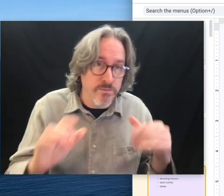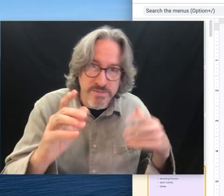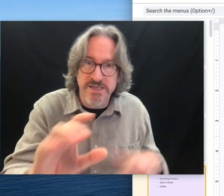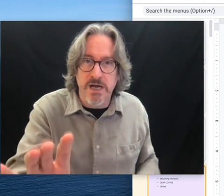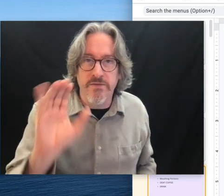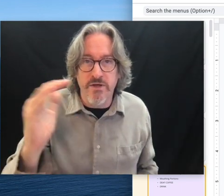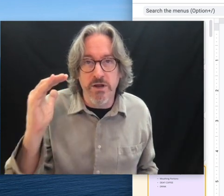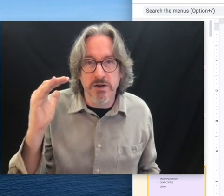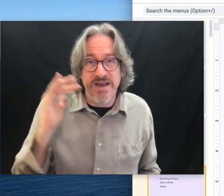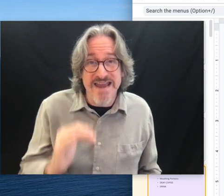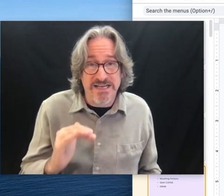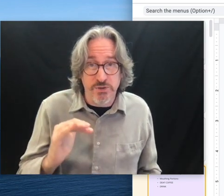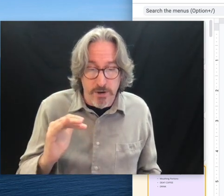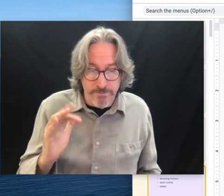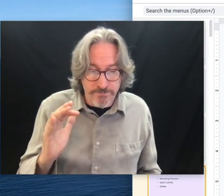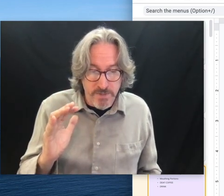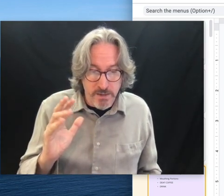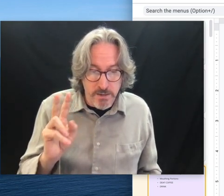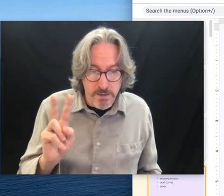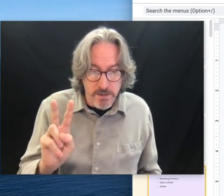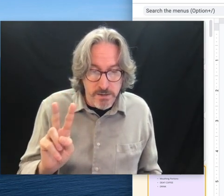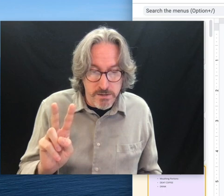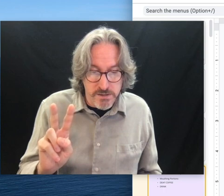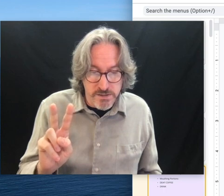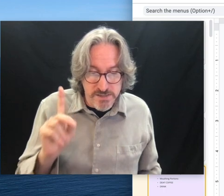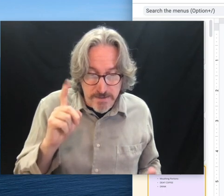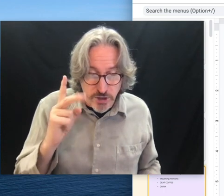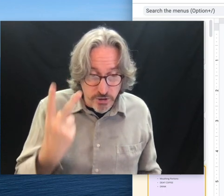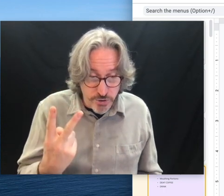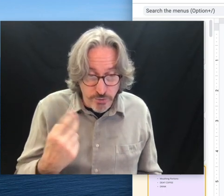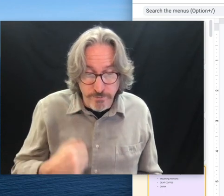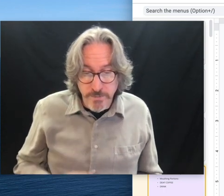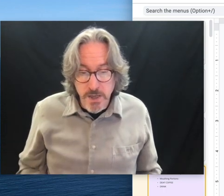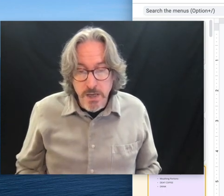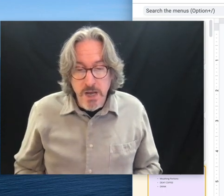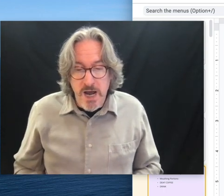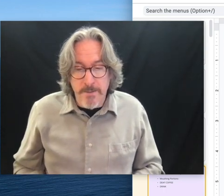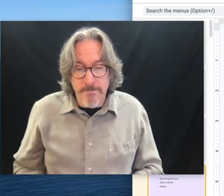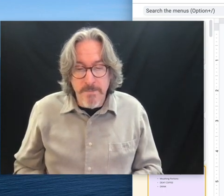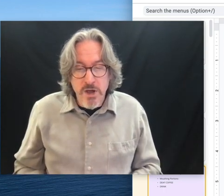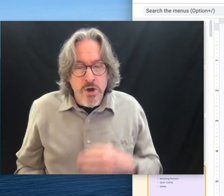also, the next one, snapshot 2,